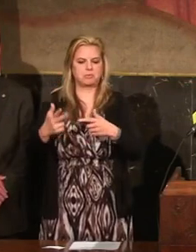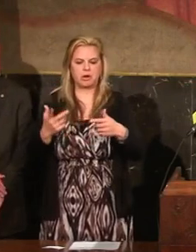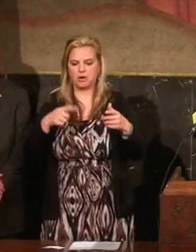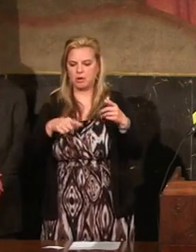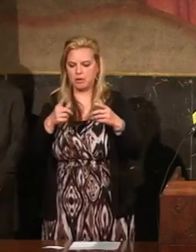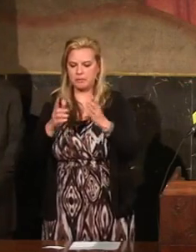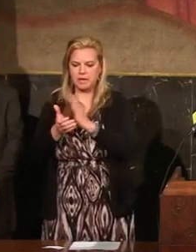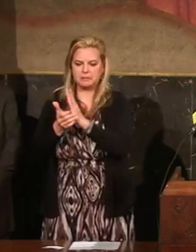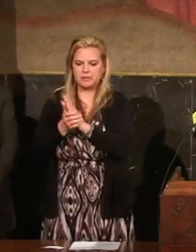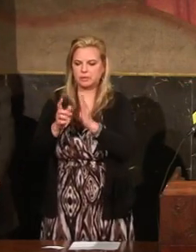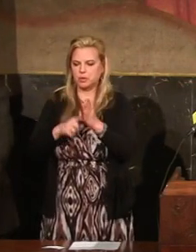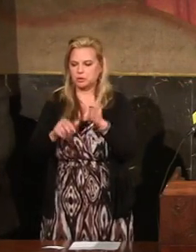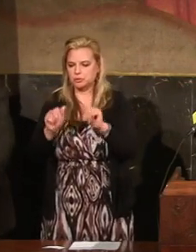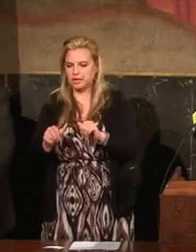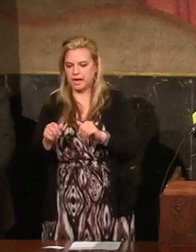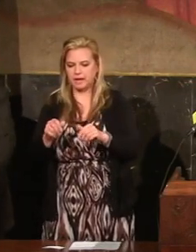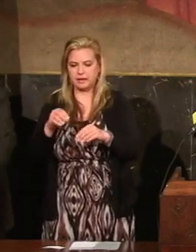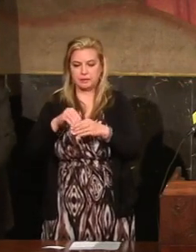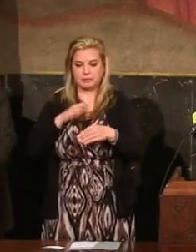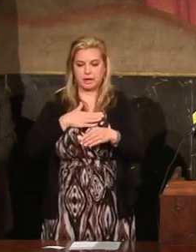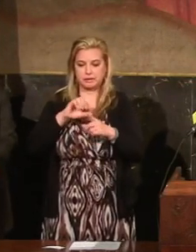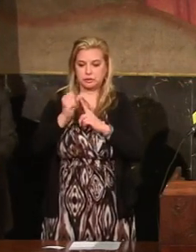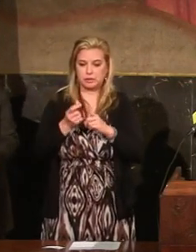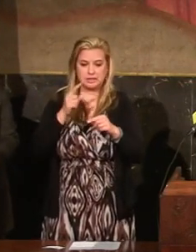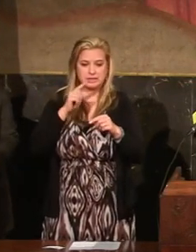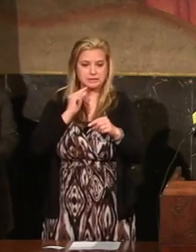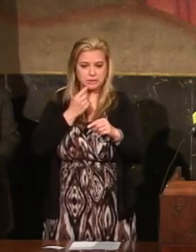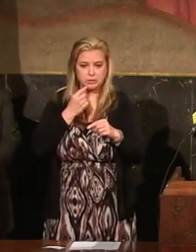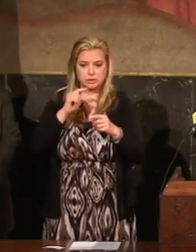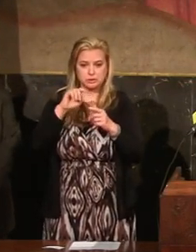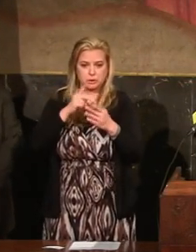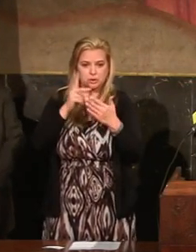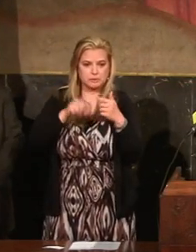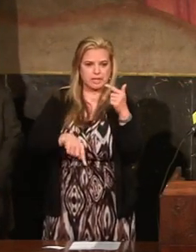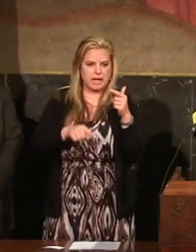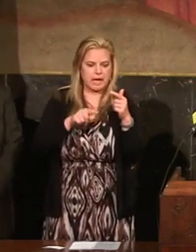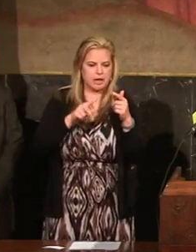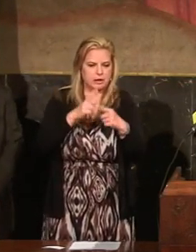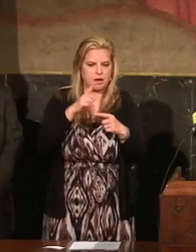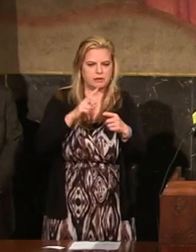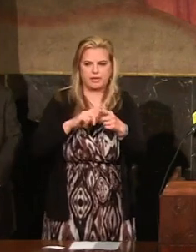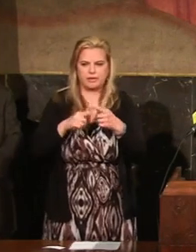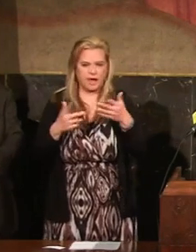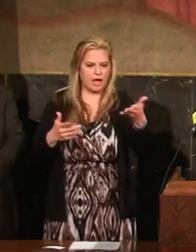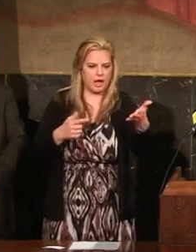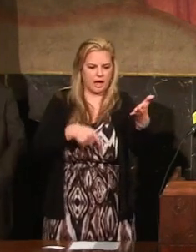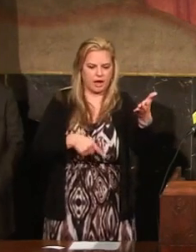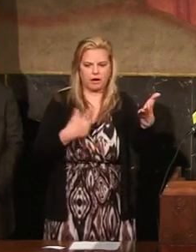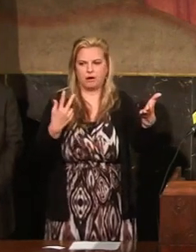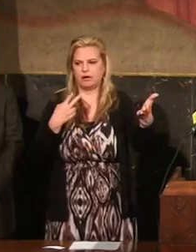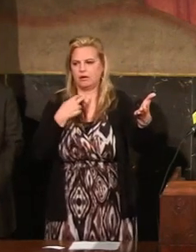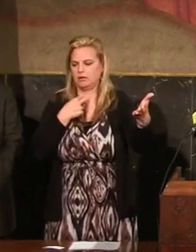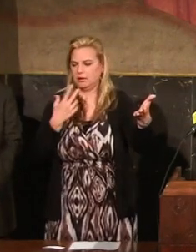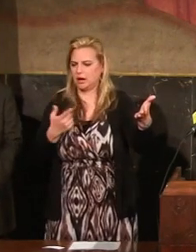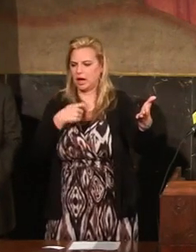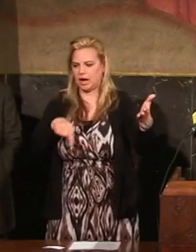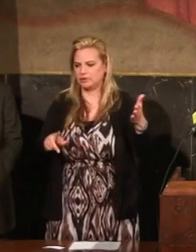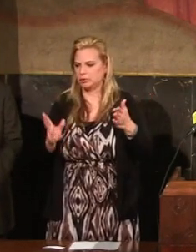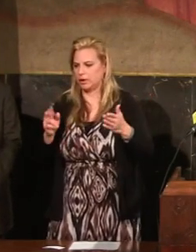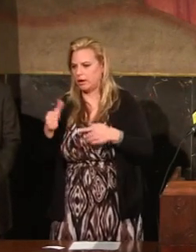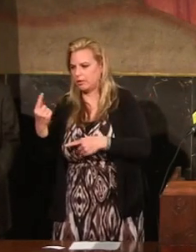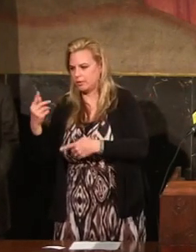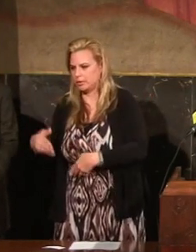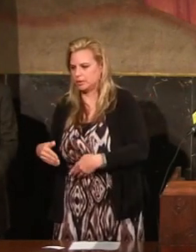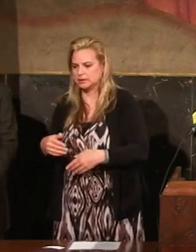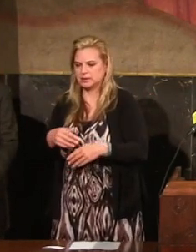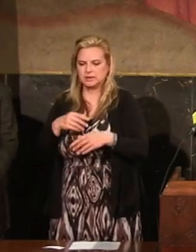what you can, in my case, major programs I can't cut, that then forced me to cut other programs. I spent over 6 hours